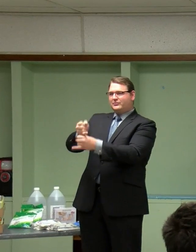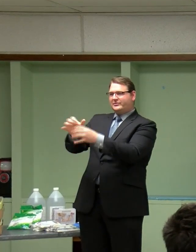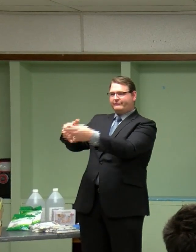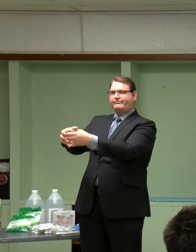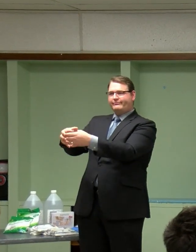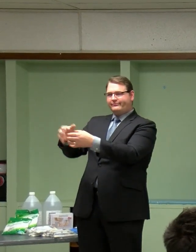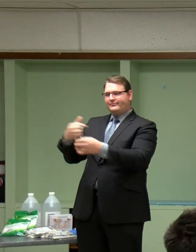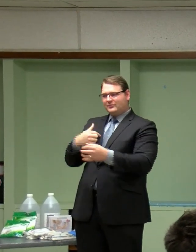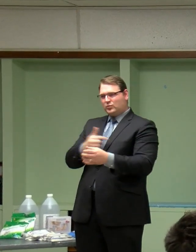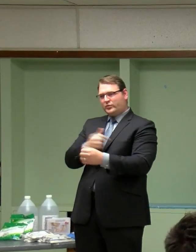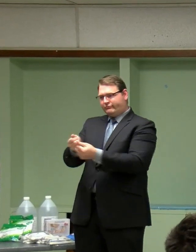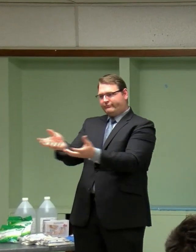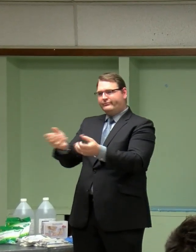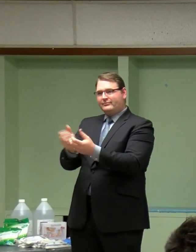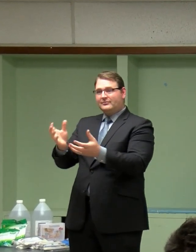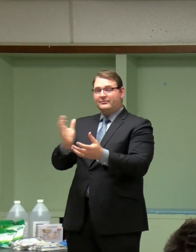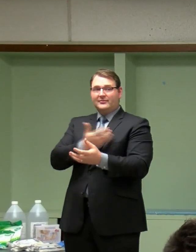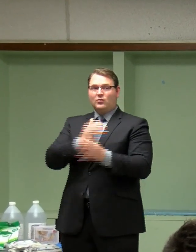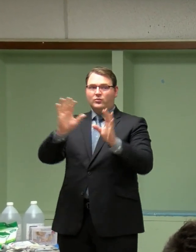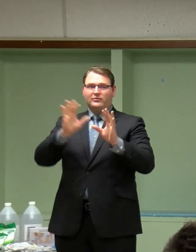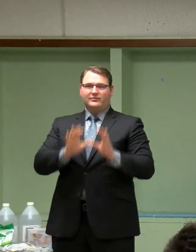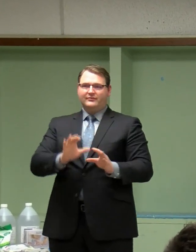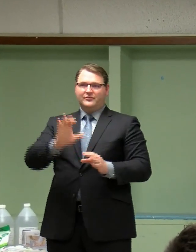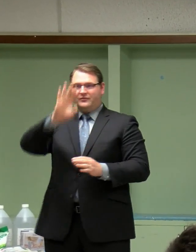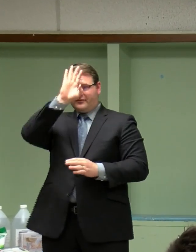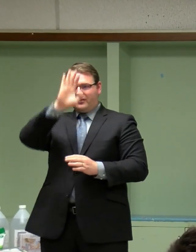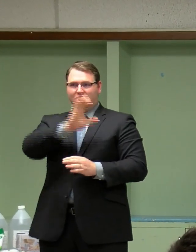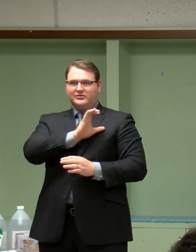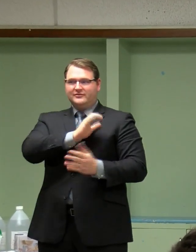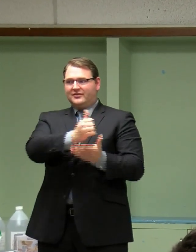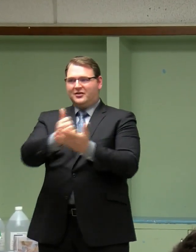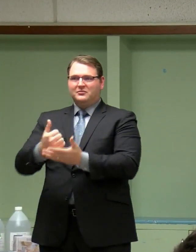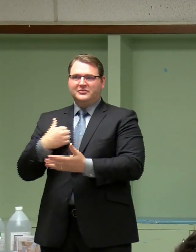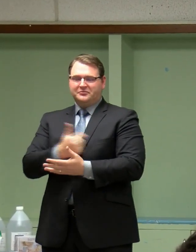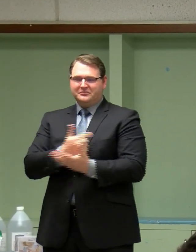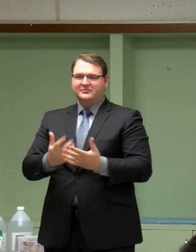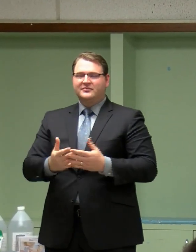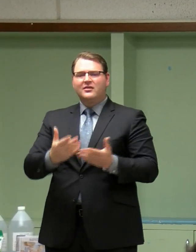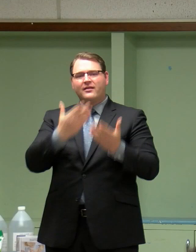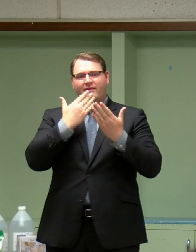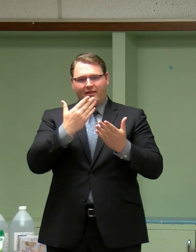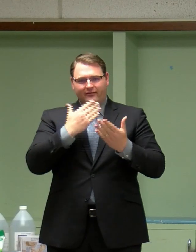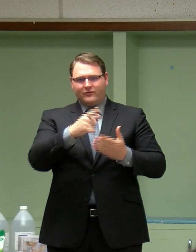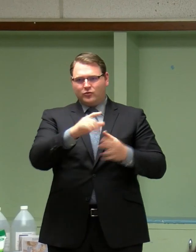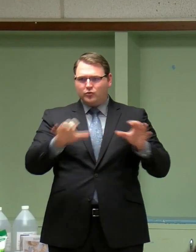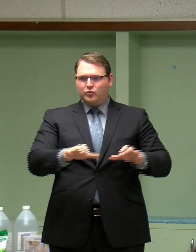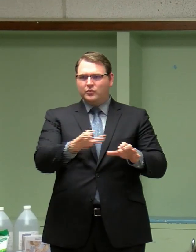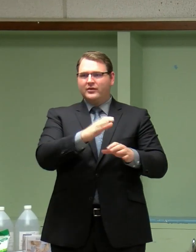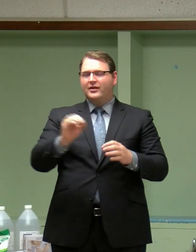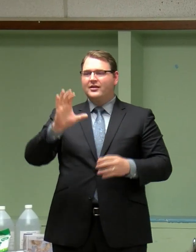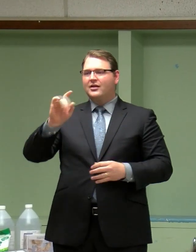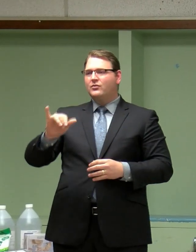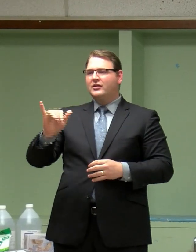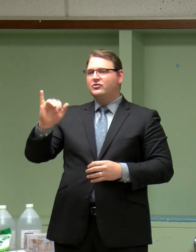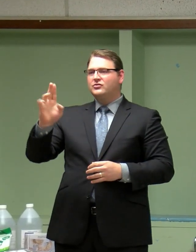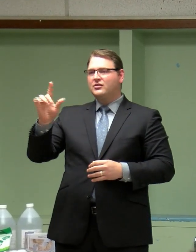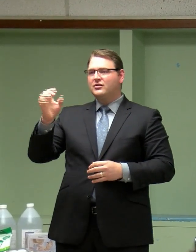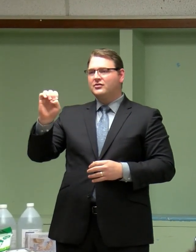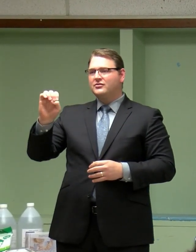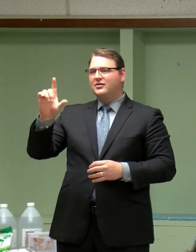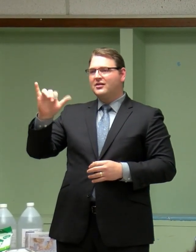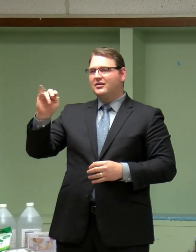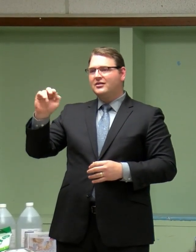But I want to thank you for all you do, and our county judge, Lena Hidalgo, to keep our citizens safe.